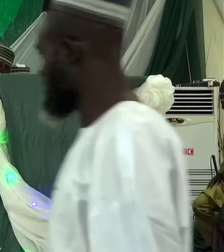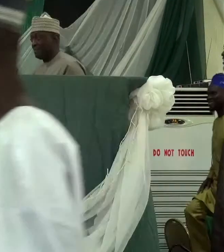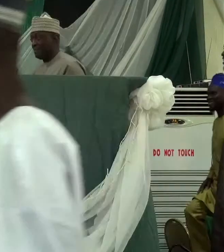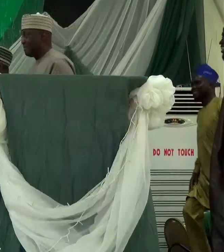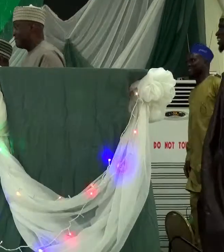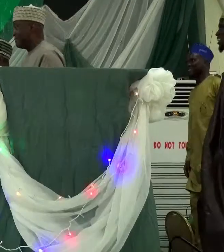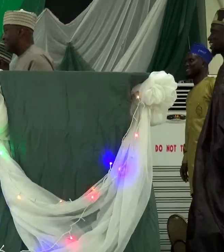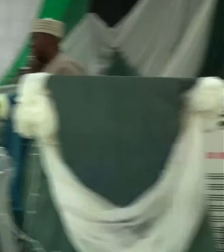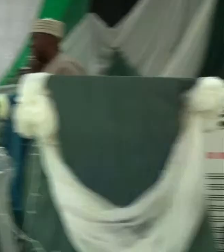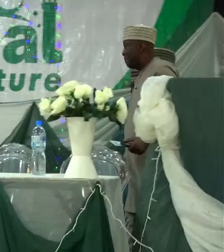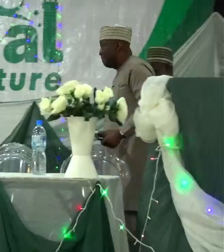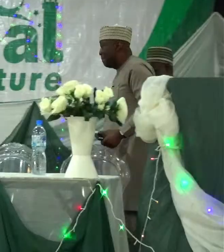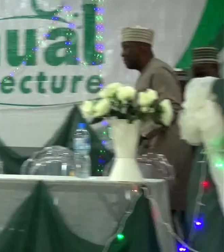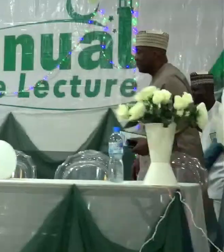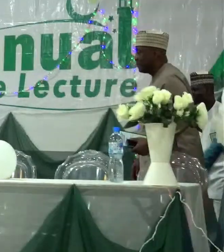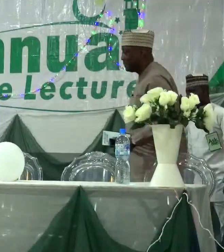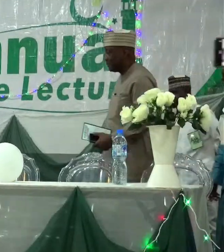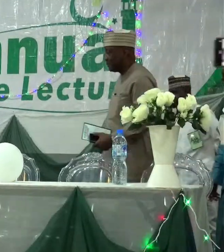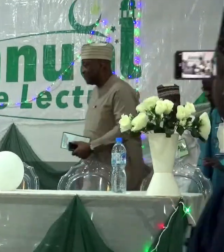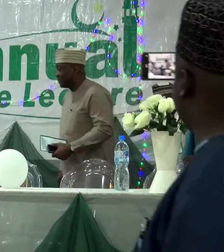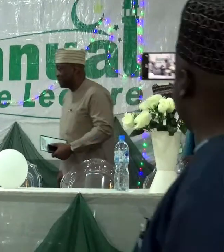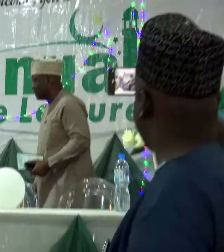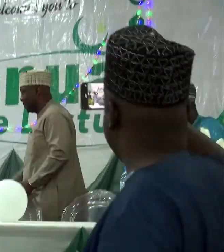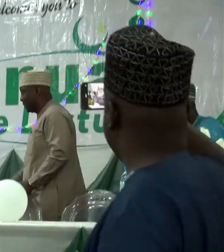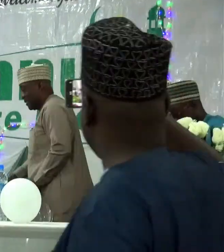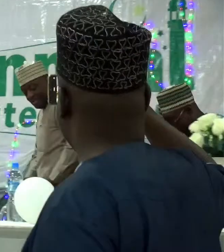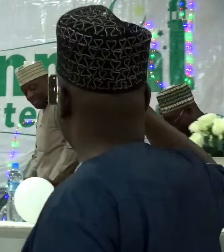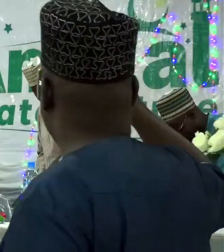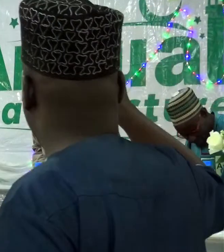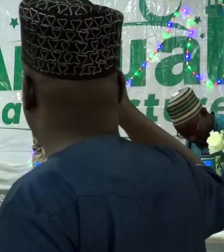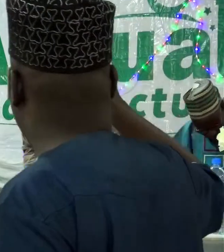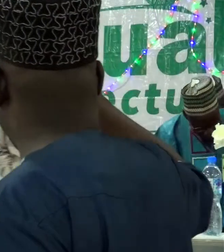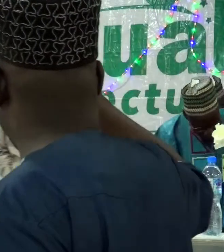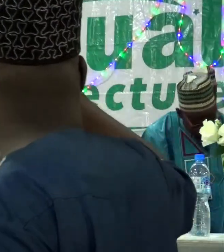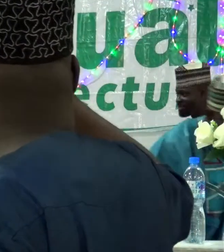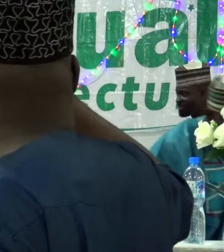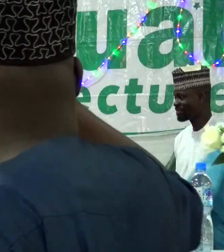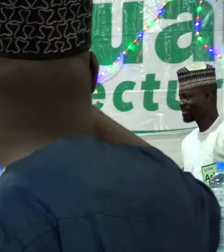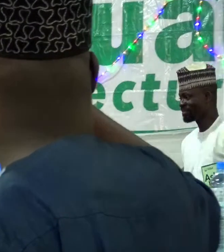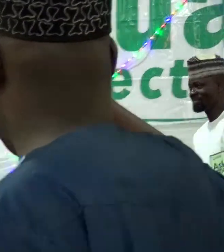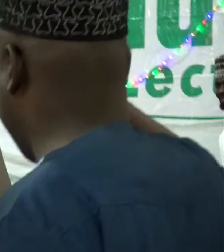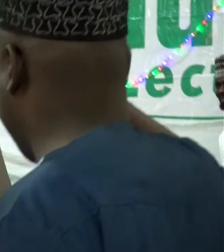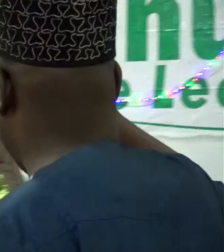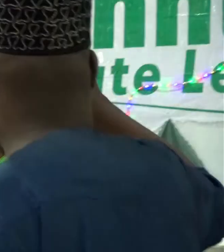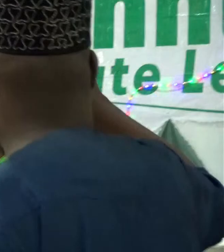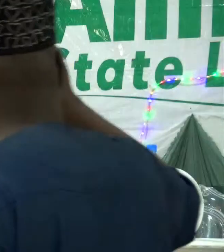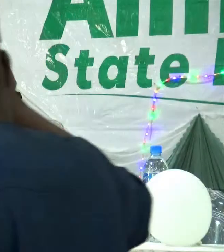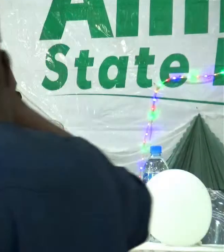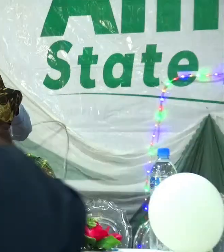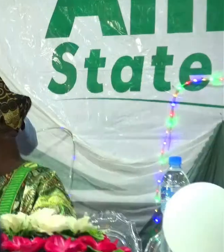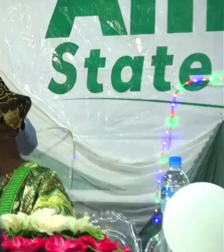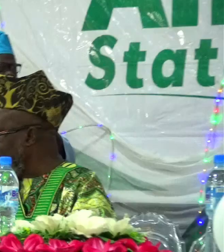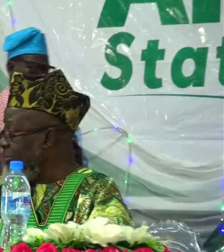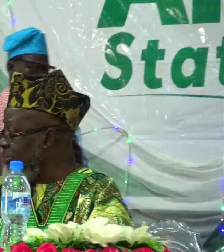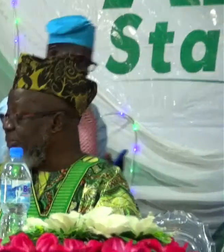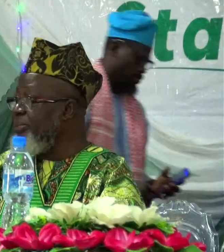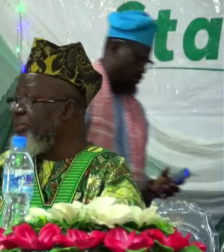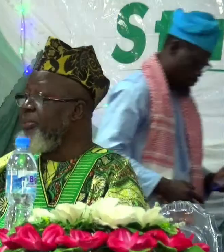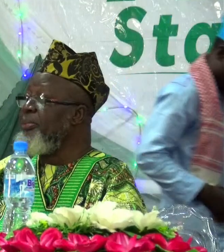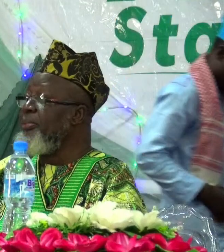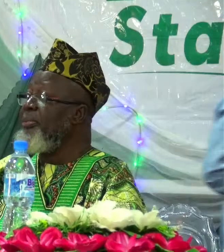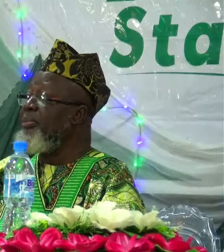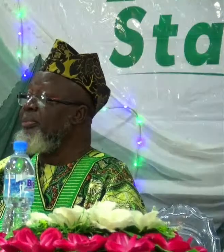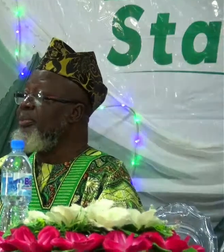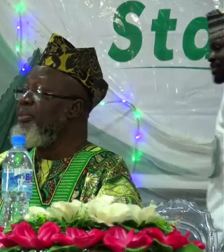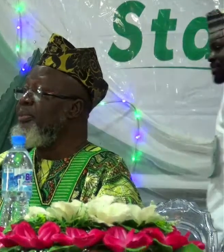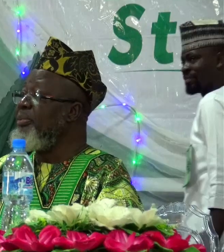opposite Barry Moon Market, Barak Sangwe Eleyele Road, Oni Bese. Keynote speaker, His Excellency Barrister Abdulrahim Adebayo